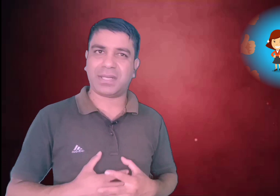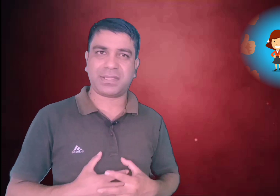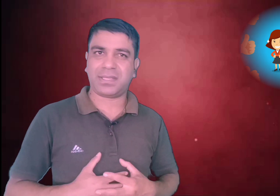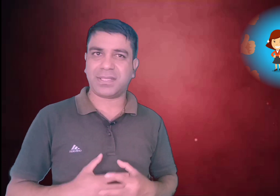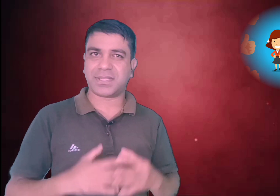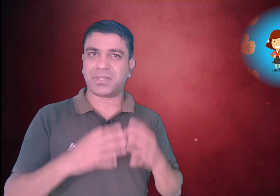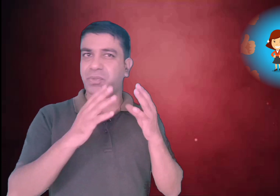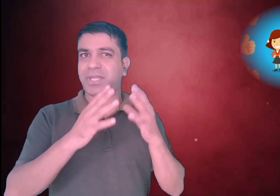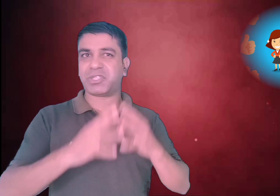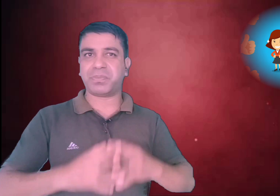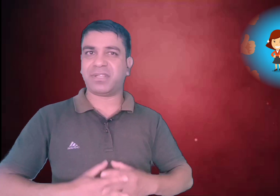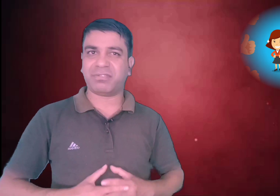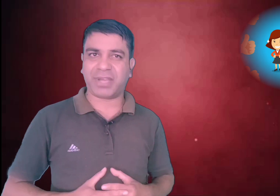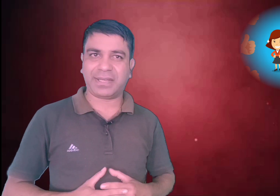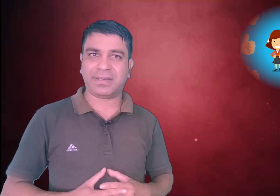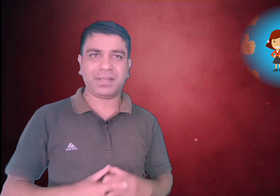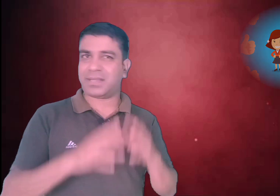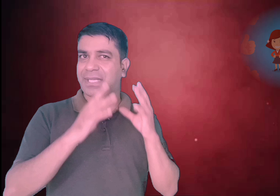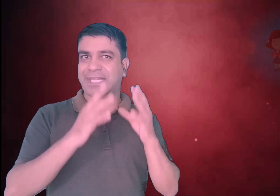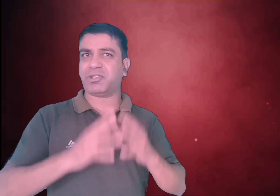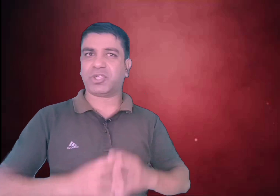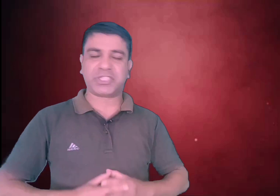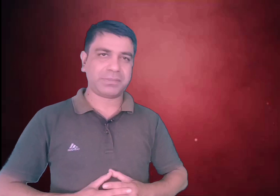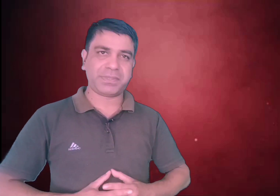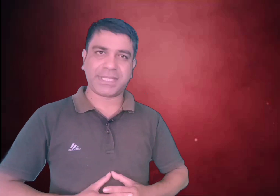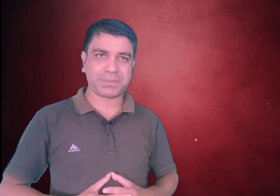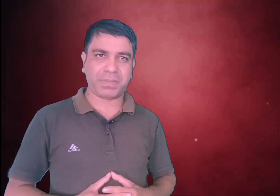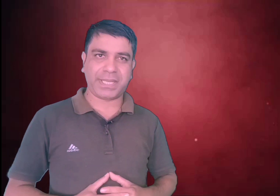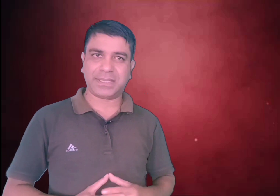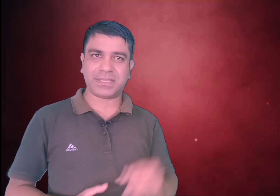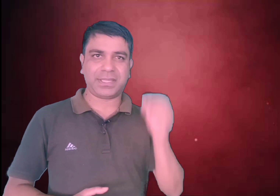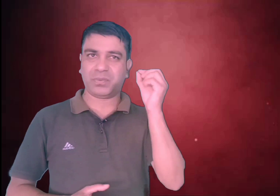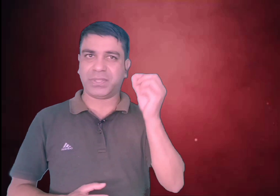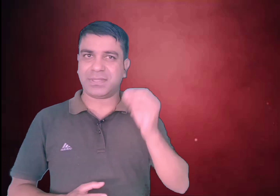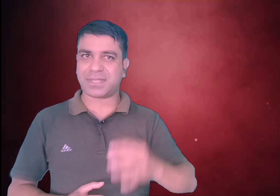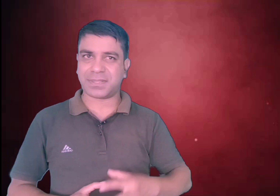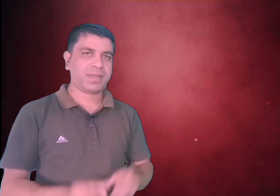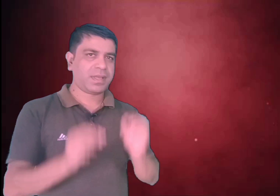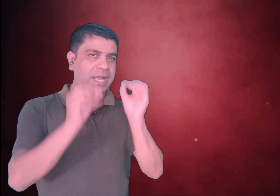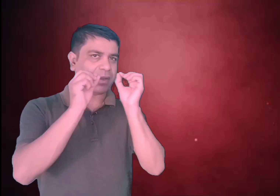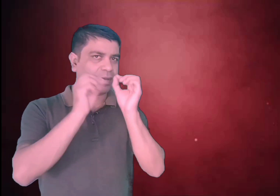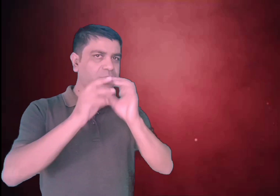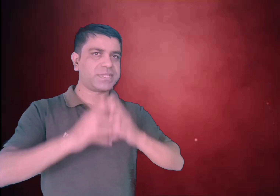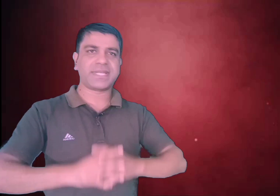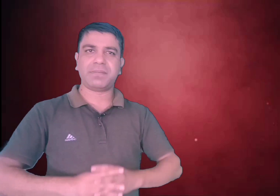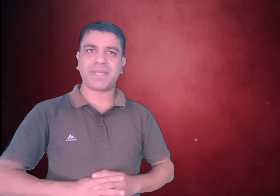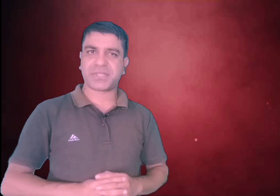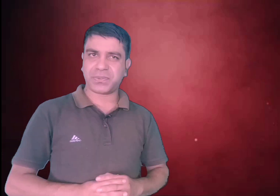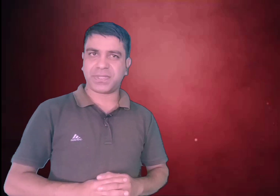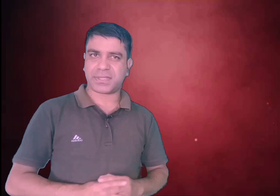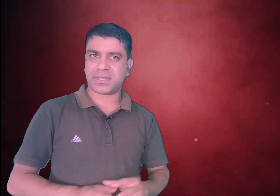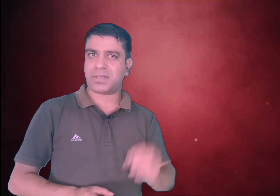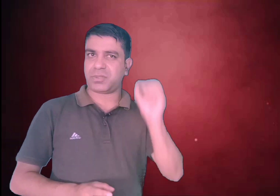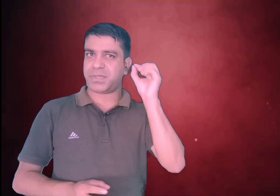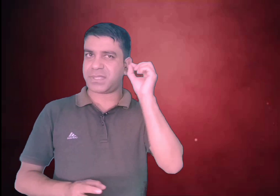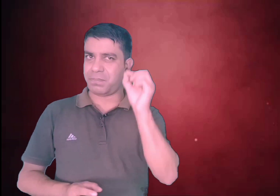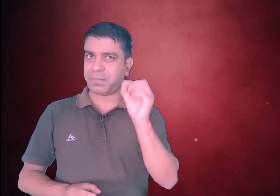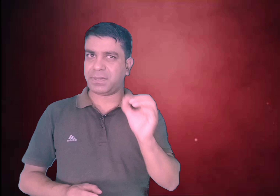heart is going to be divine, that cannot be explained in words. I always tell my students to be simple